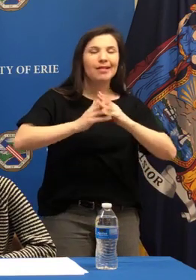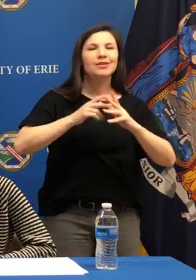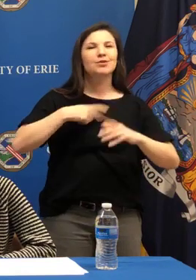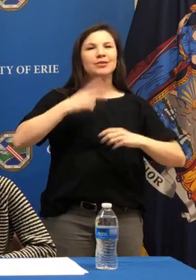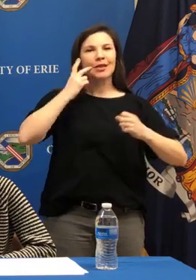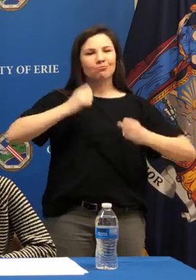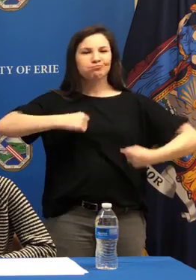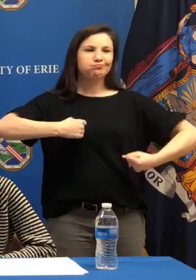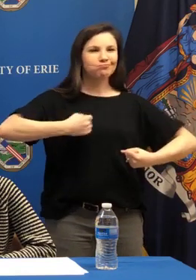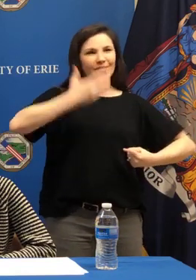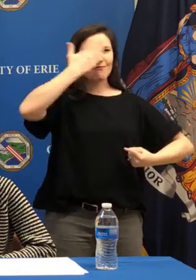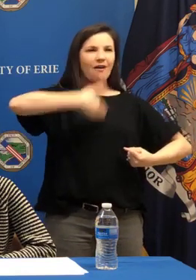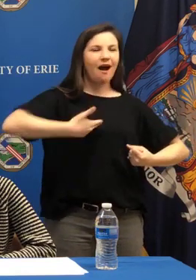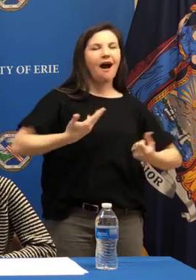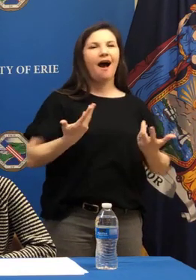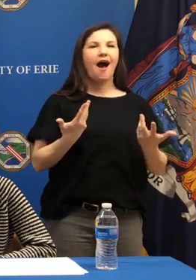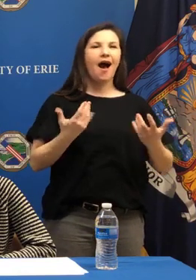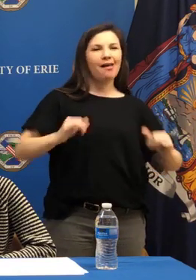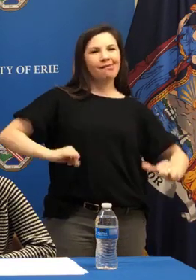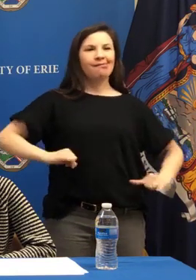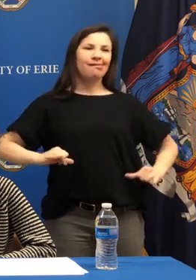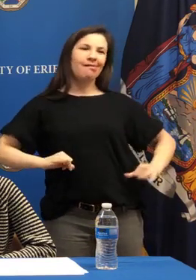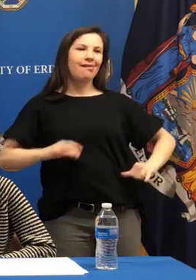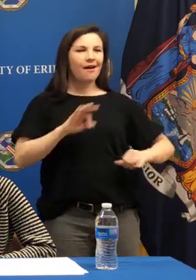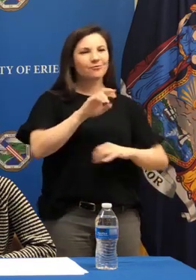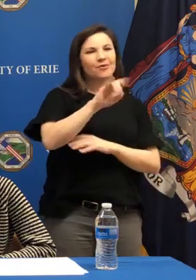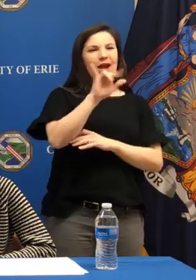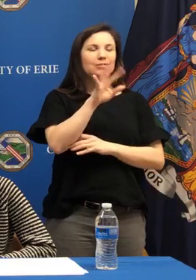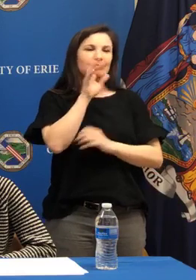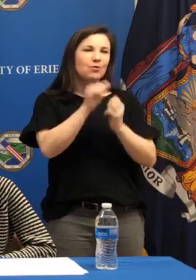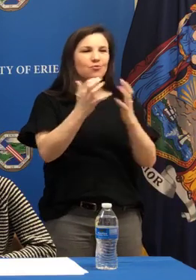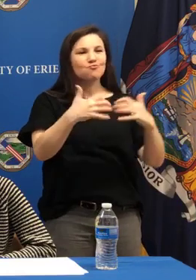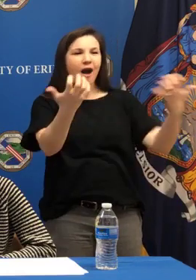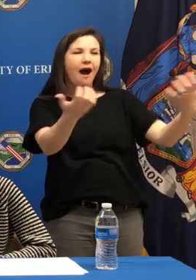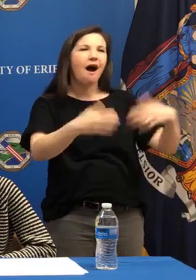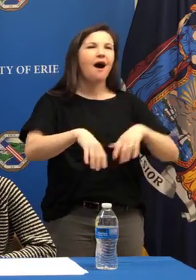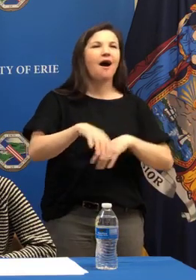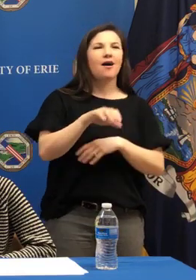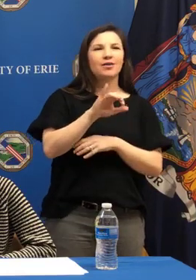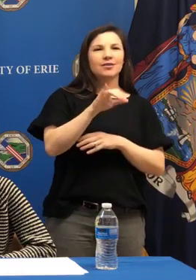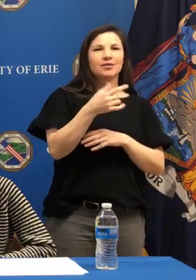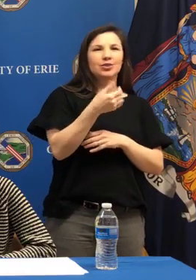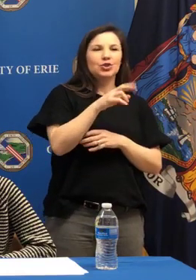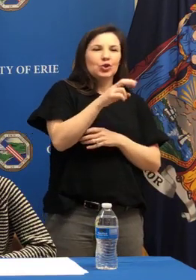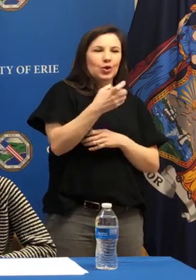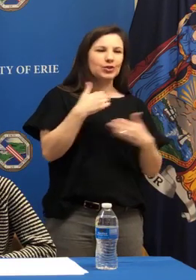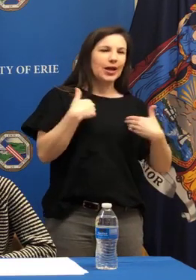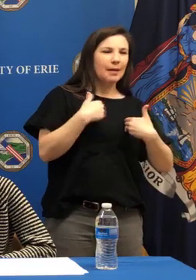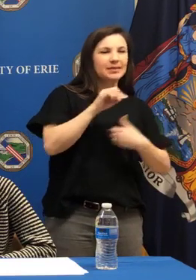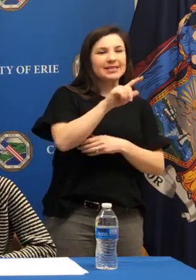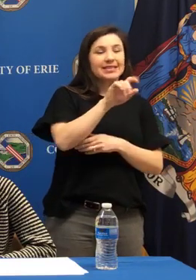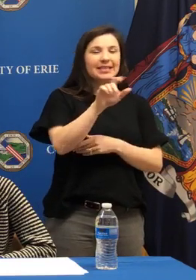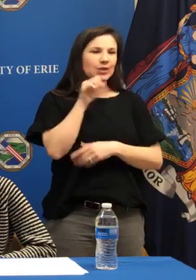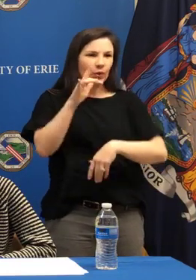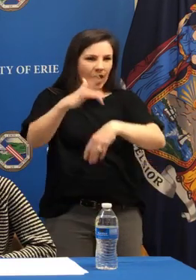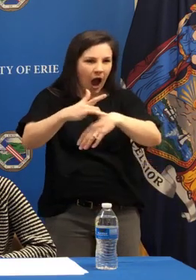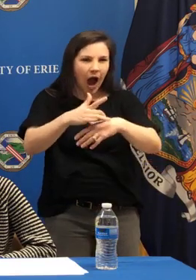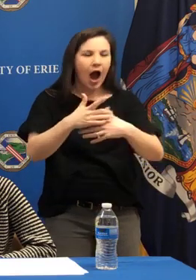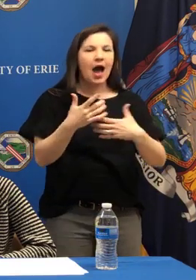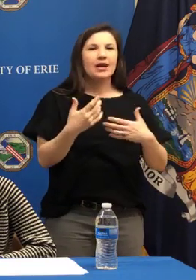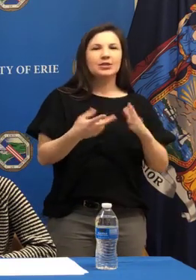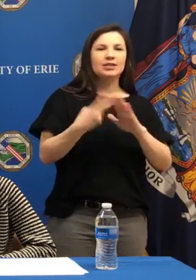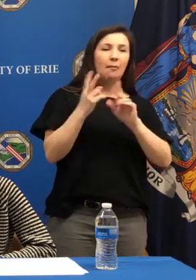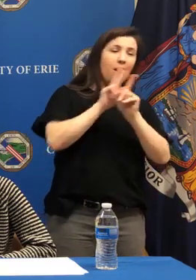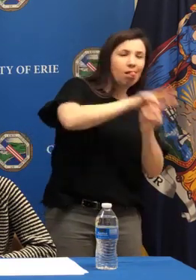his muscles up front, Classy Freddie Blassie talking to the crowd, George Animal Steel, nobody wants to touch George, Big John Studs getting double